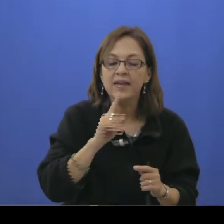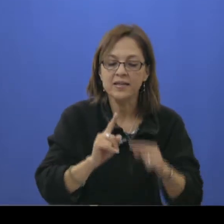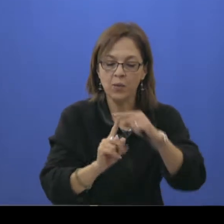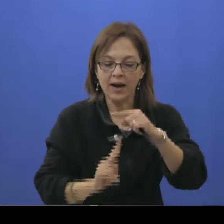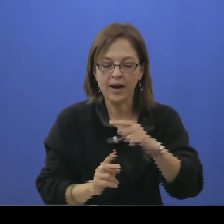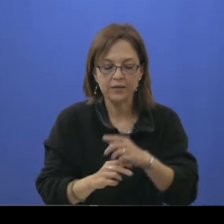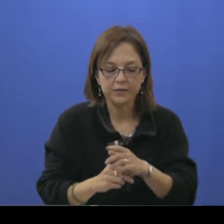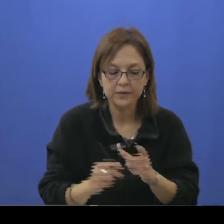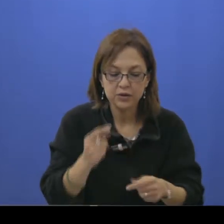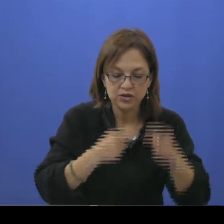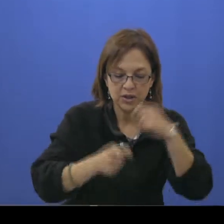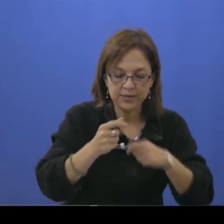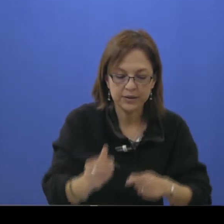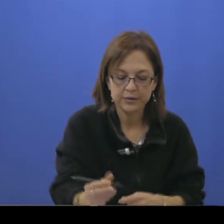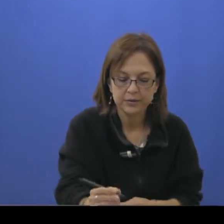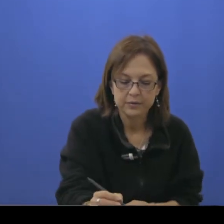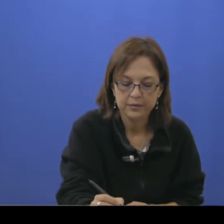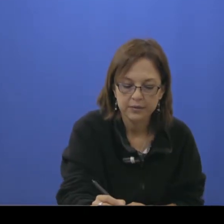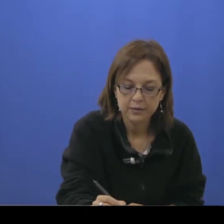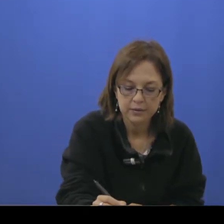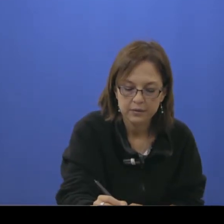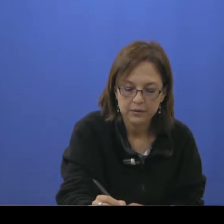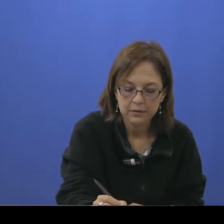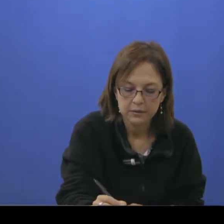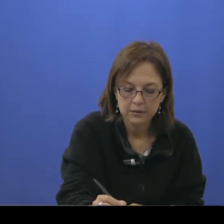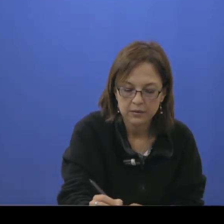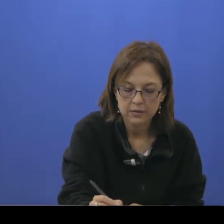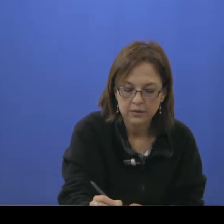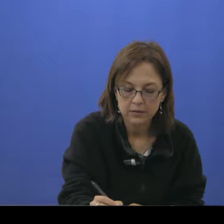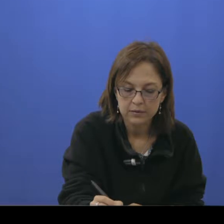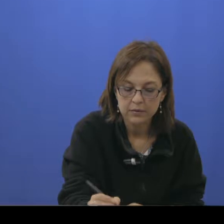B is 1/2. Substitute.